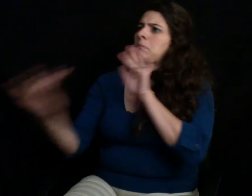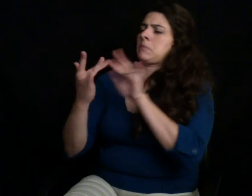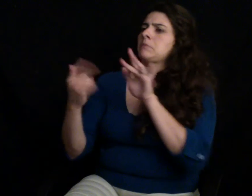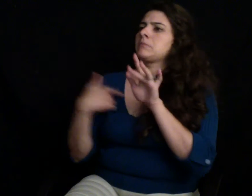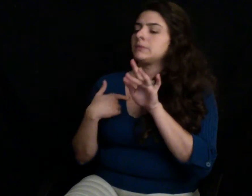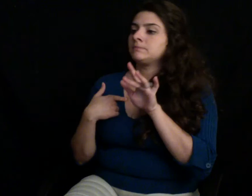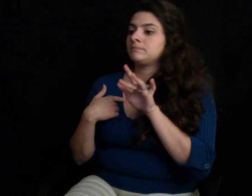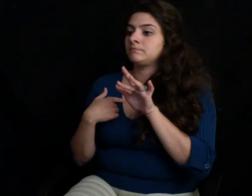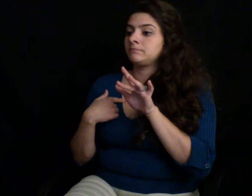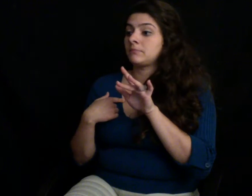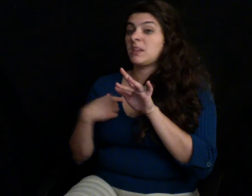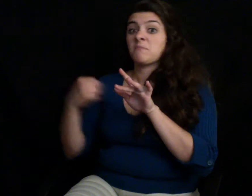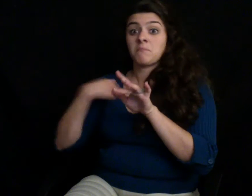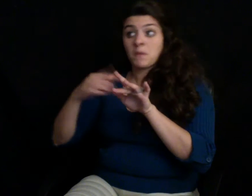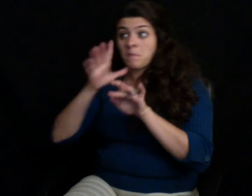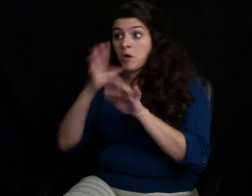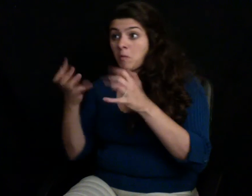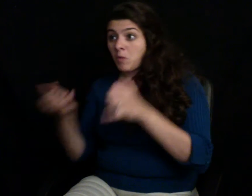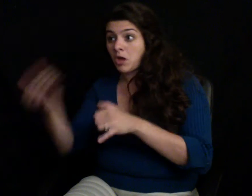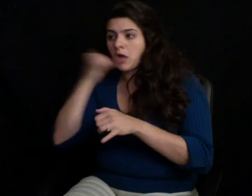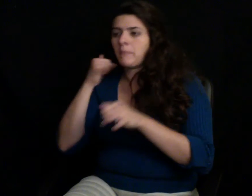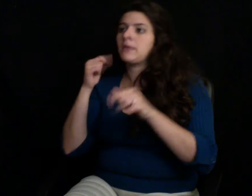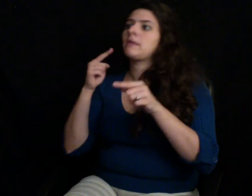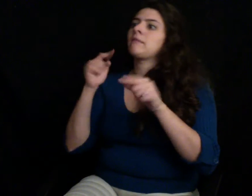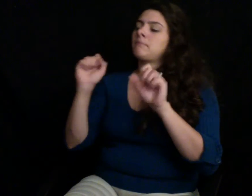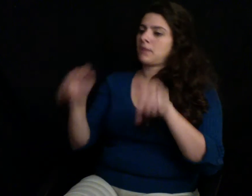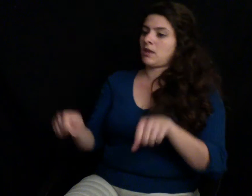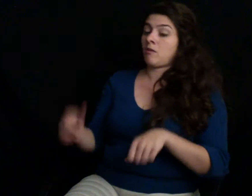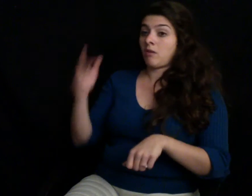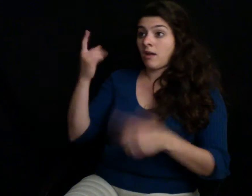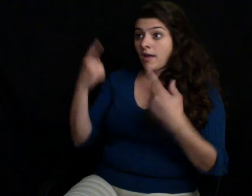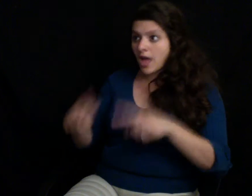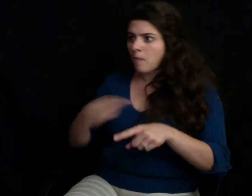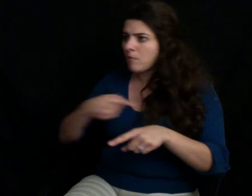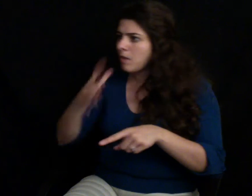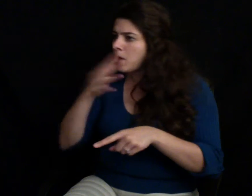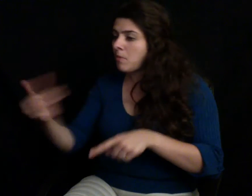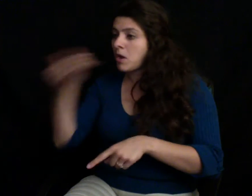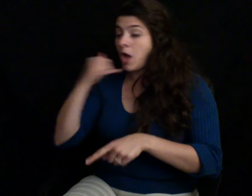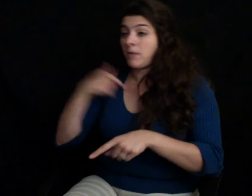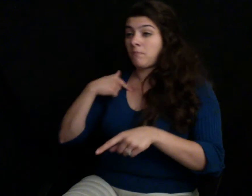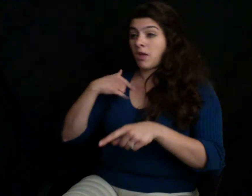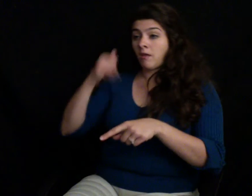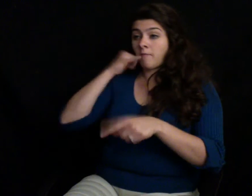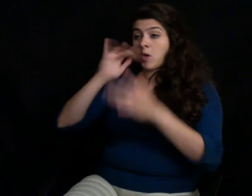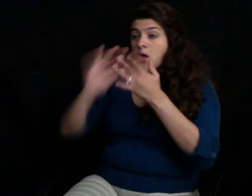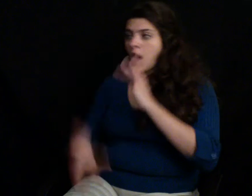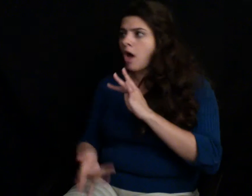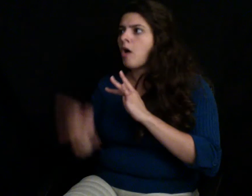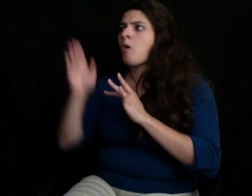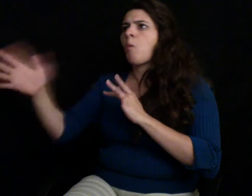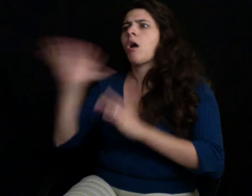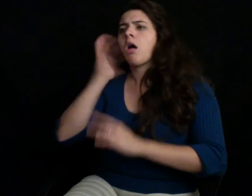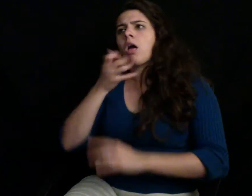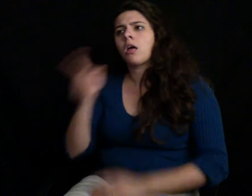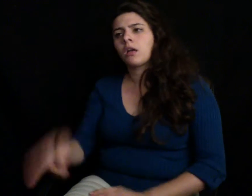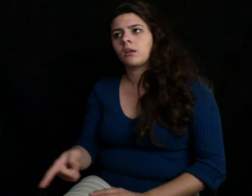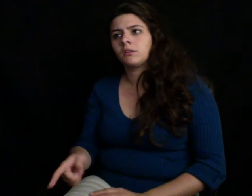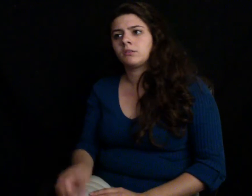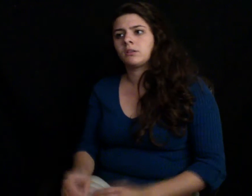that I wasn't going to be. Well, a month and a half goes by, my car got burned down. I don't know, the cop said it was some kids on the street.